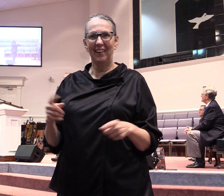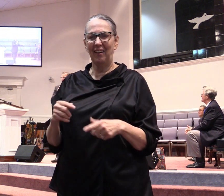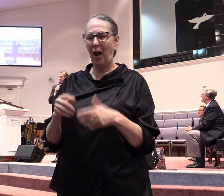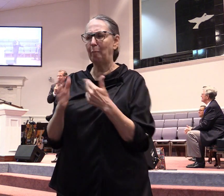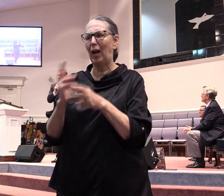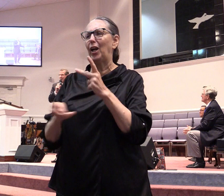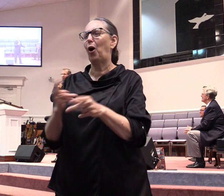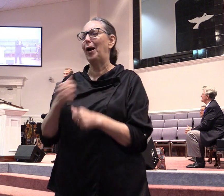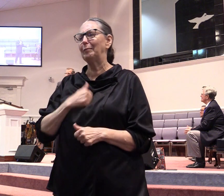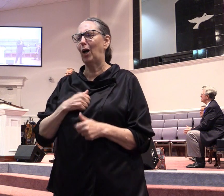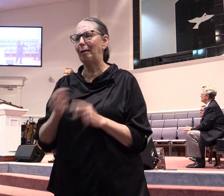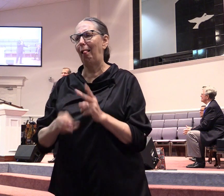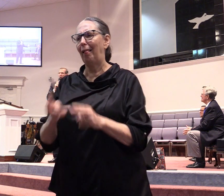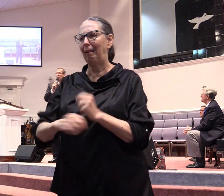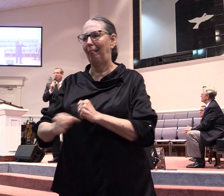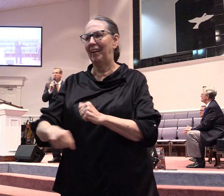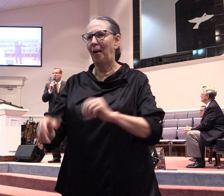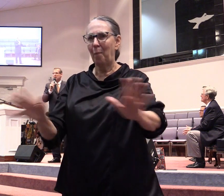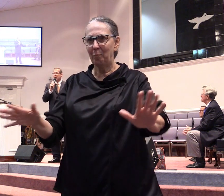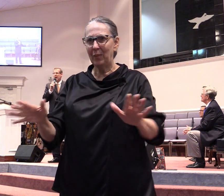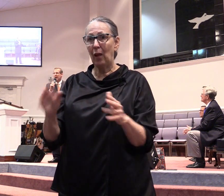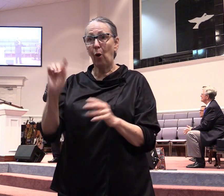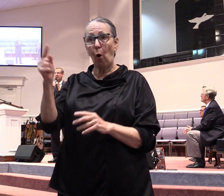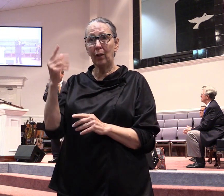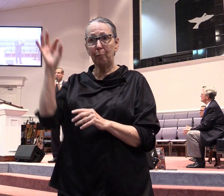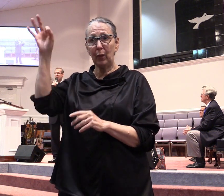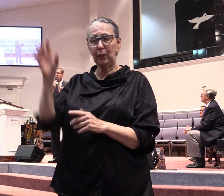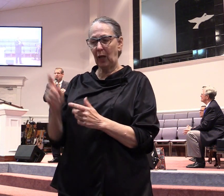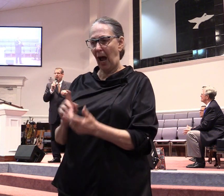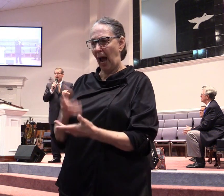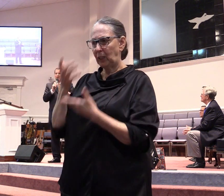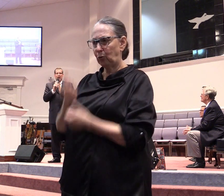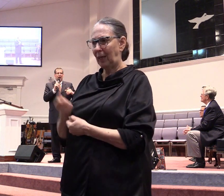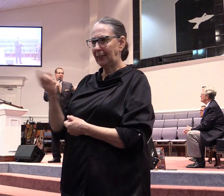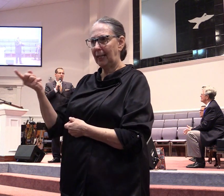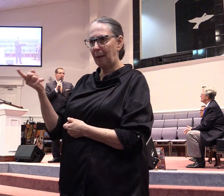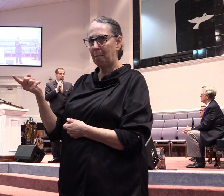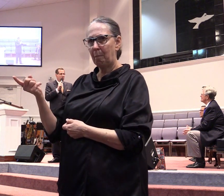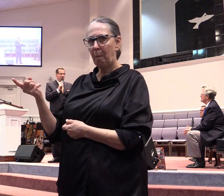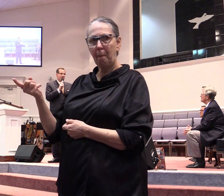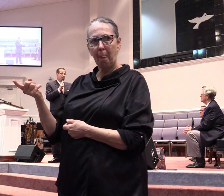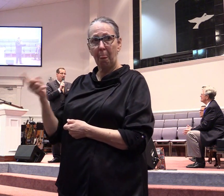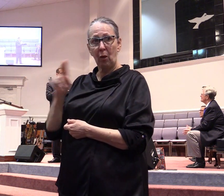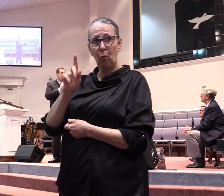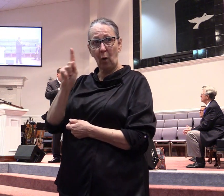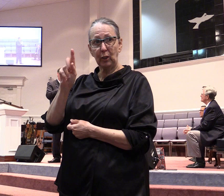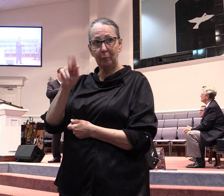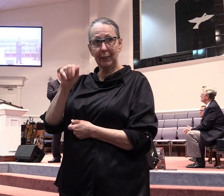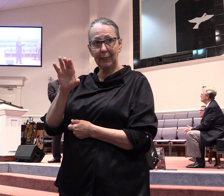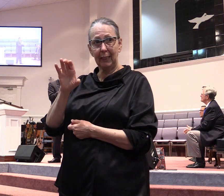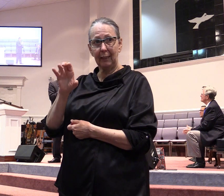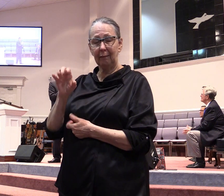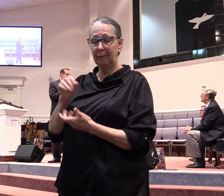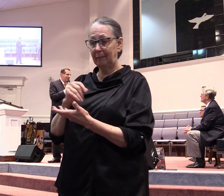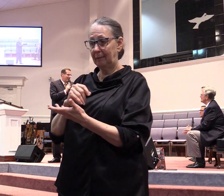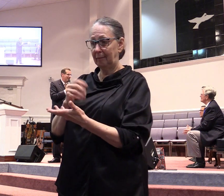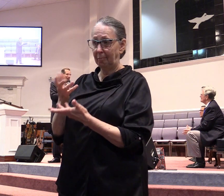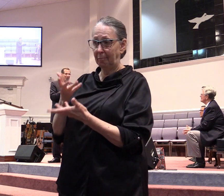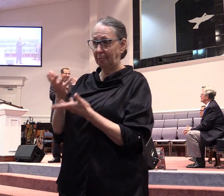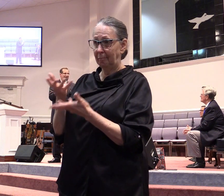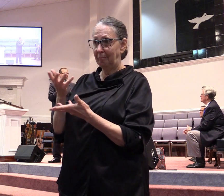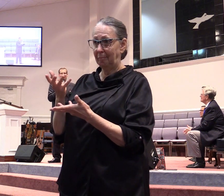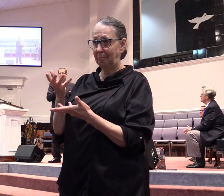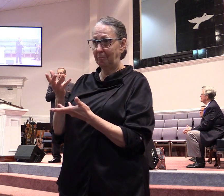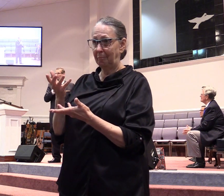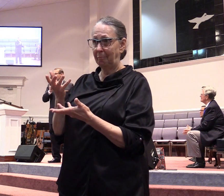I'm trying to hurry quick. He's the only preacher that I had confidence in. I knew one UPC preacher, but I really wasn't.